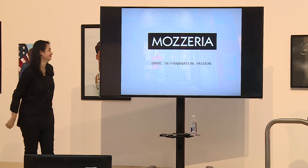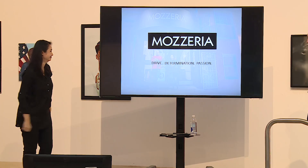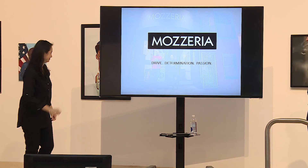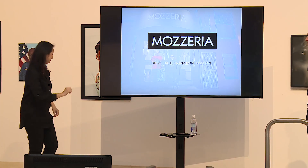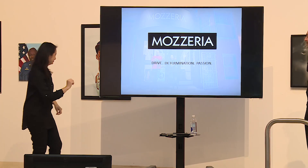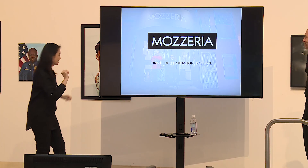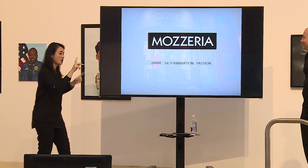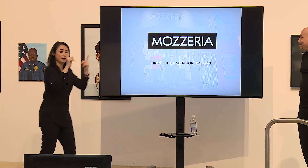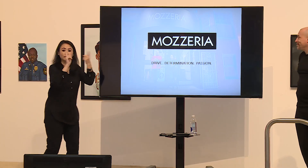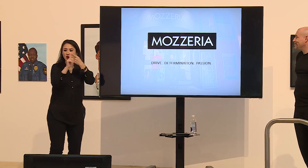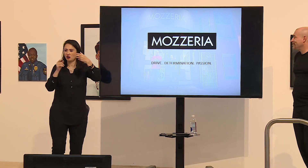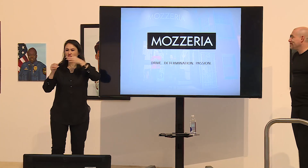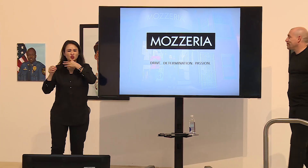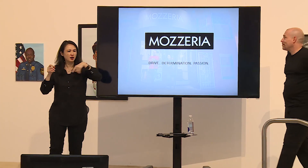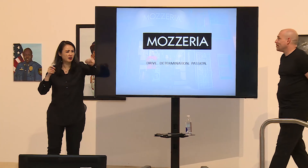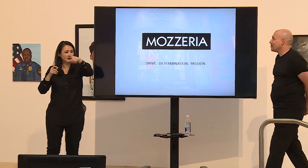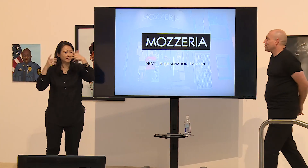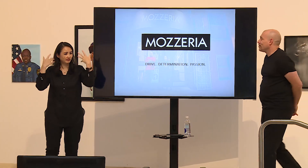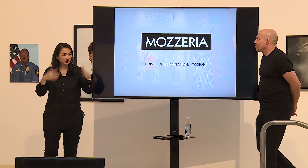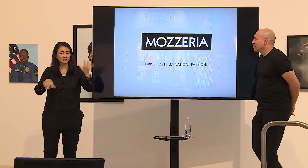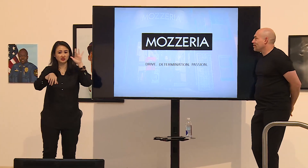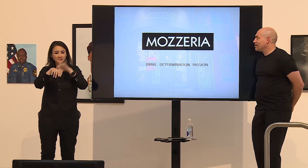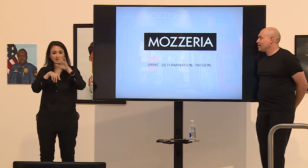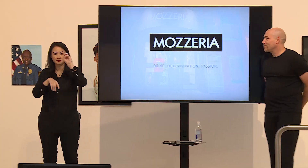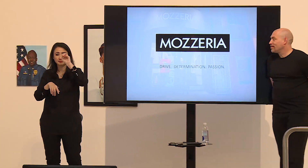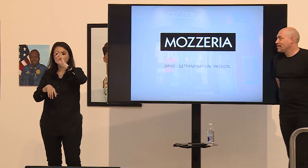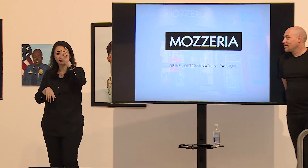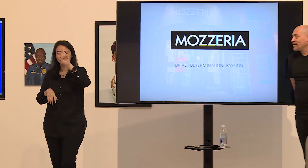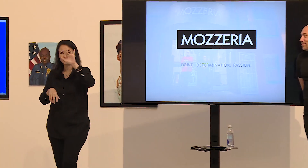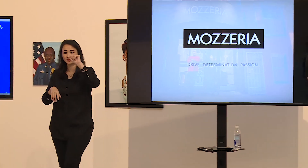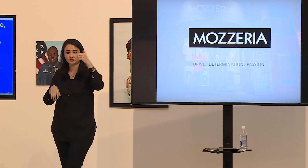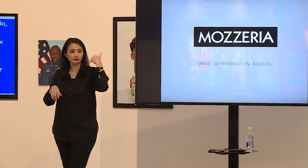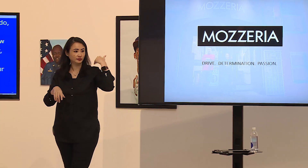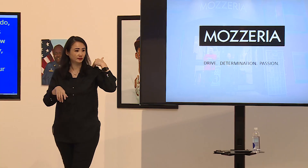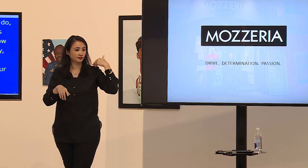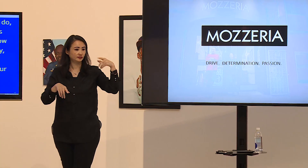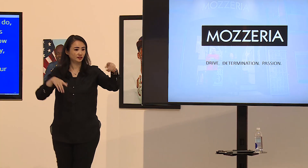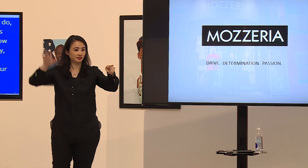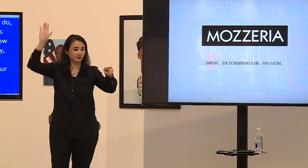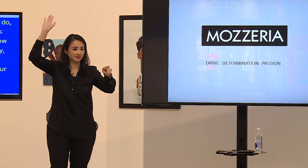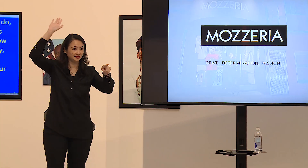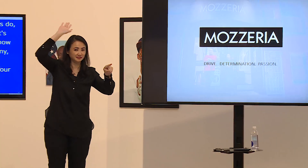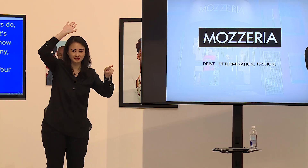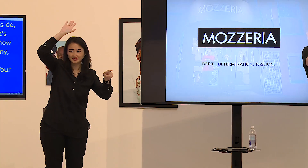this evening. I'm curious, has anybody actually touched the restaurant or been there to visit?